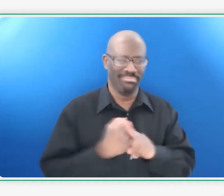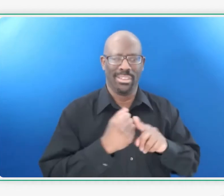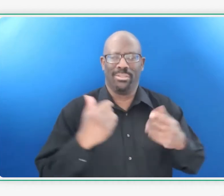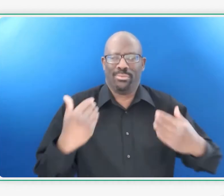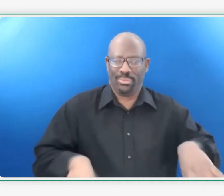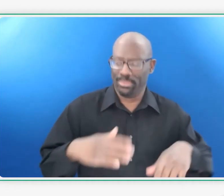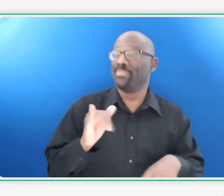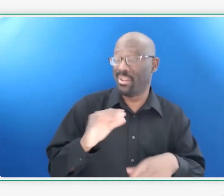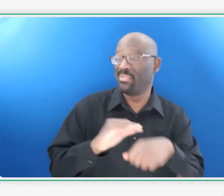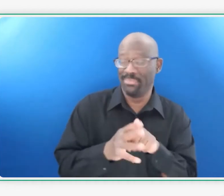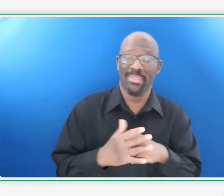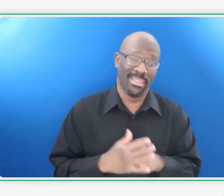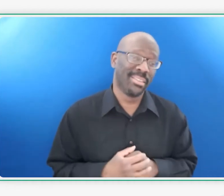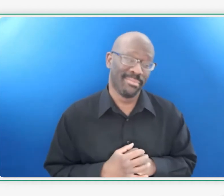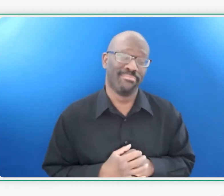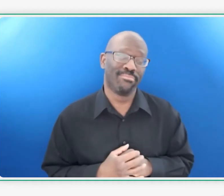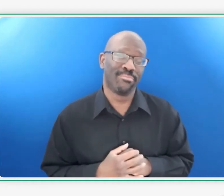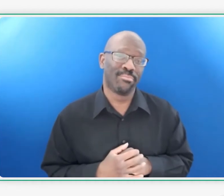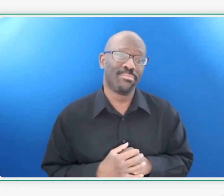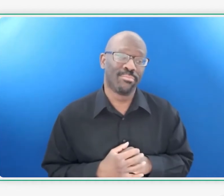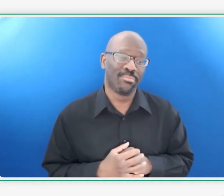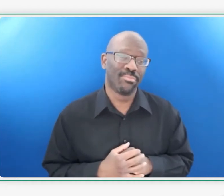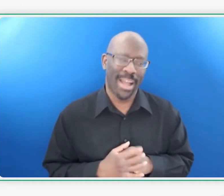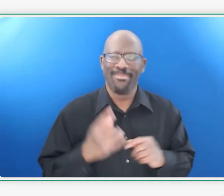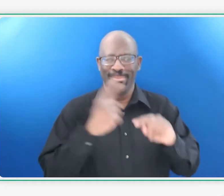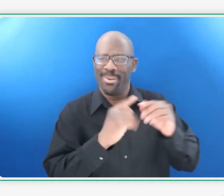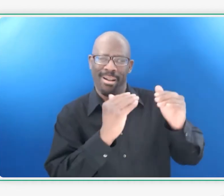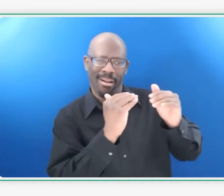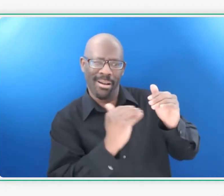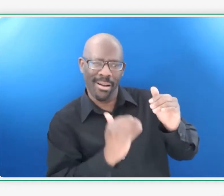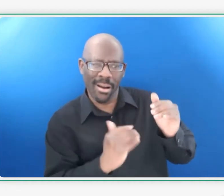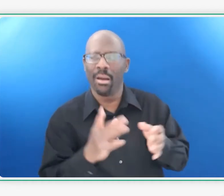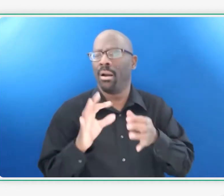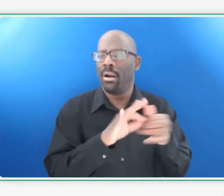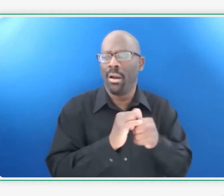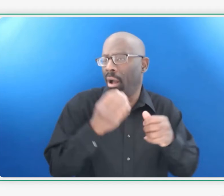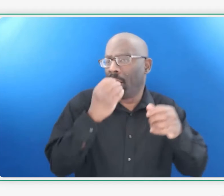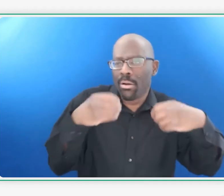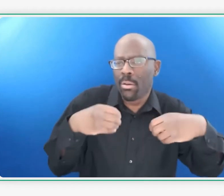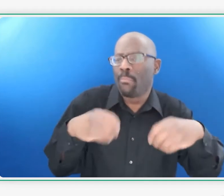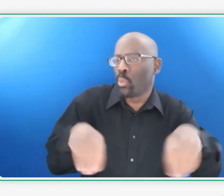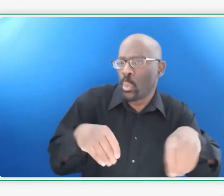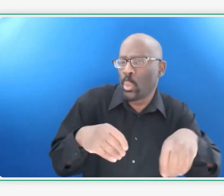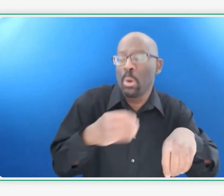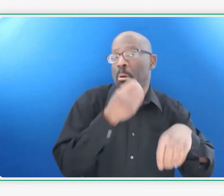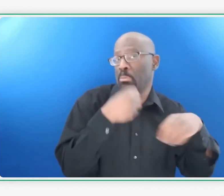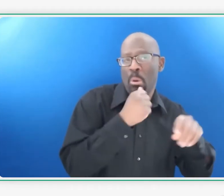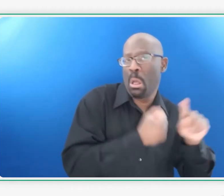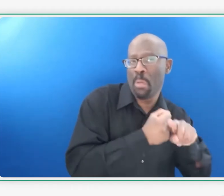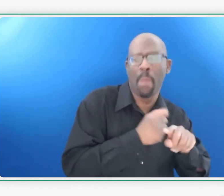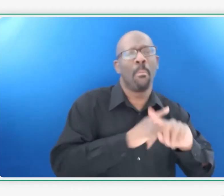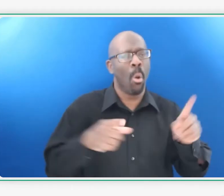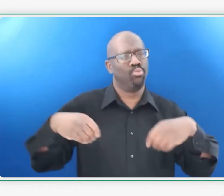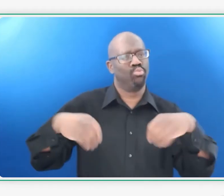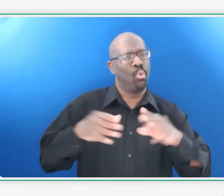hotels, restaurants, different things related to that experienced a huge impact due to COVID-19. And then you'll see